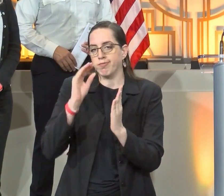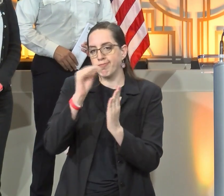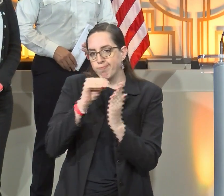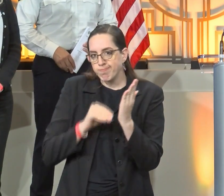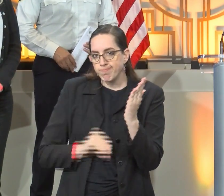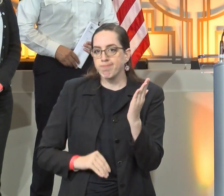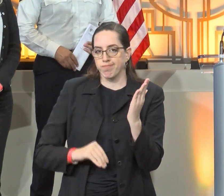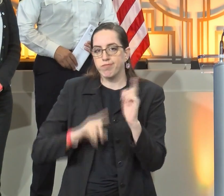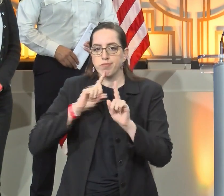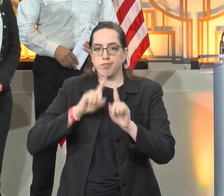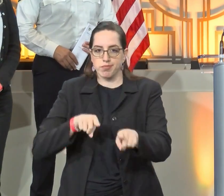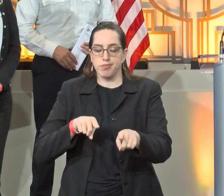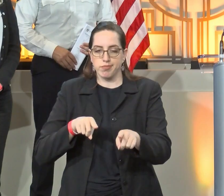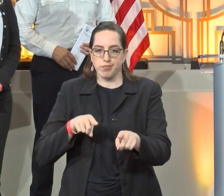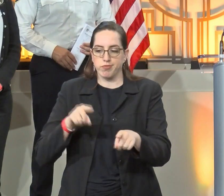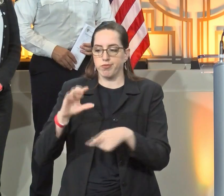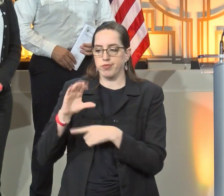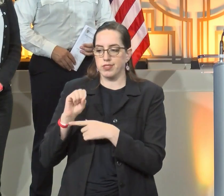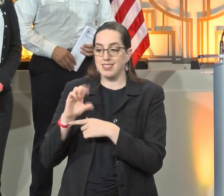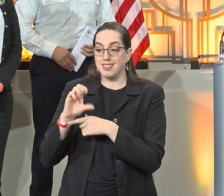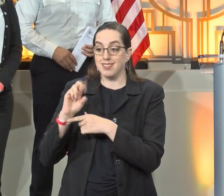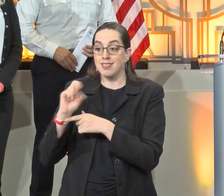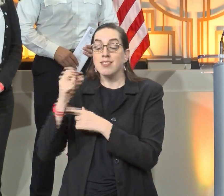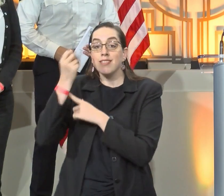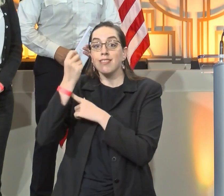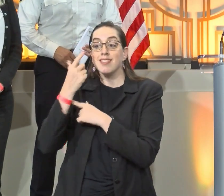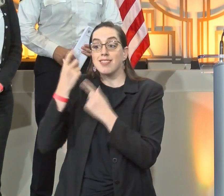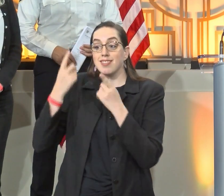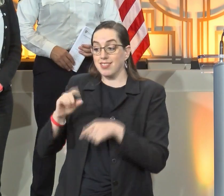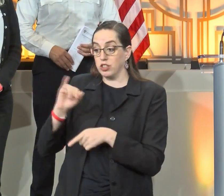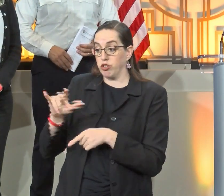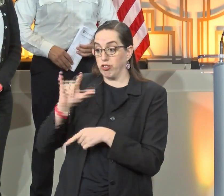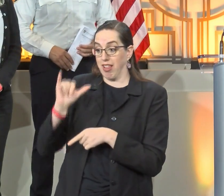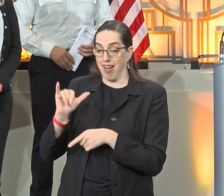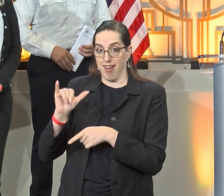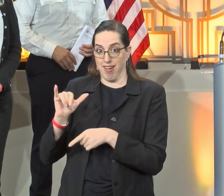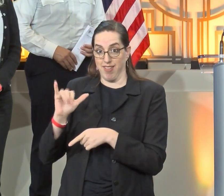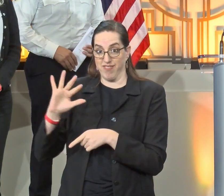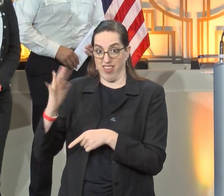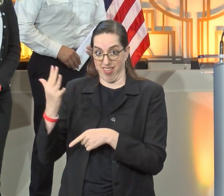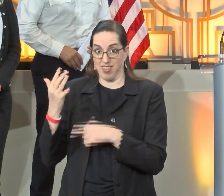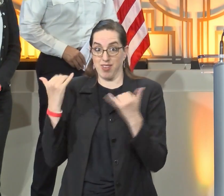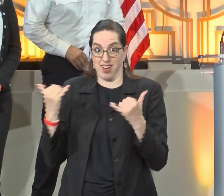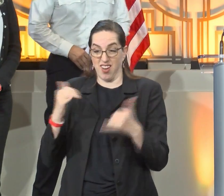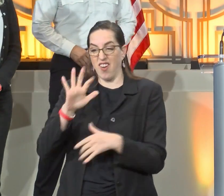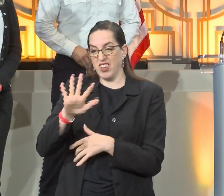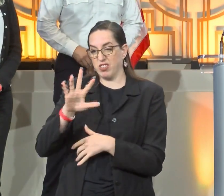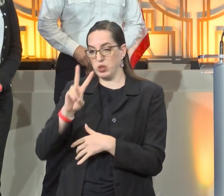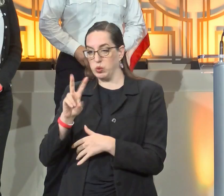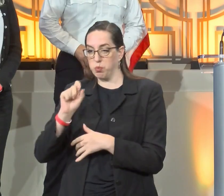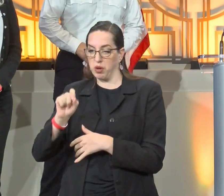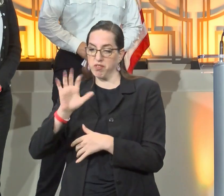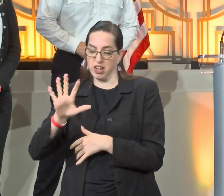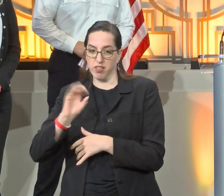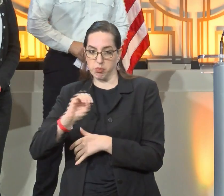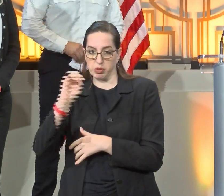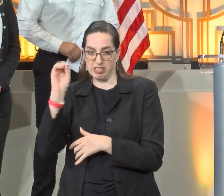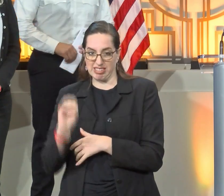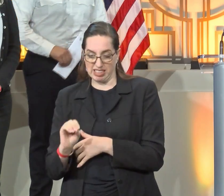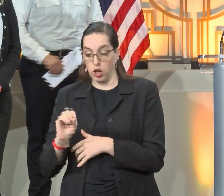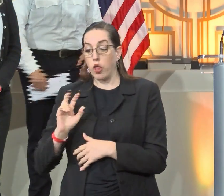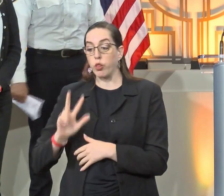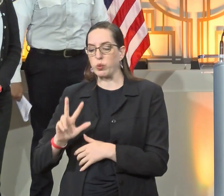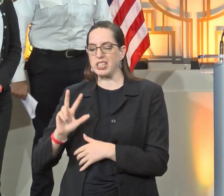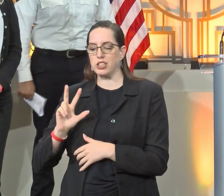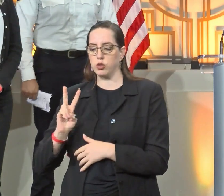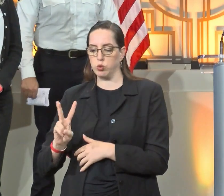census form. And as of July the 5th, 52.5% of Houston's estimated 2.32